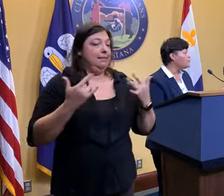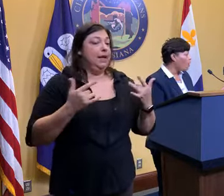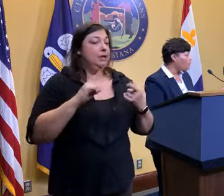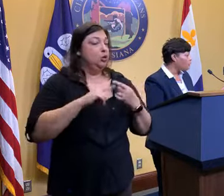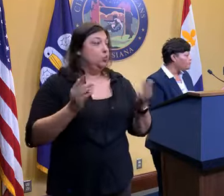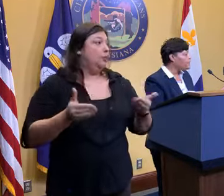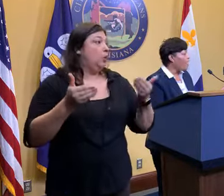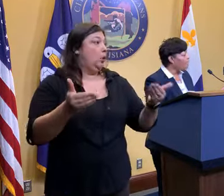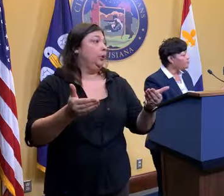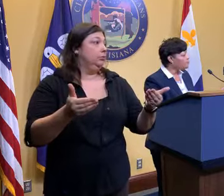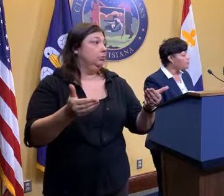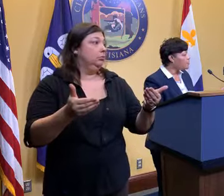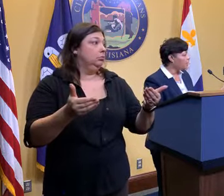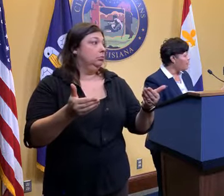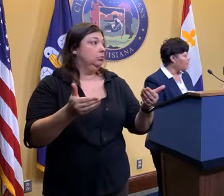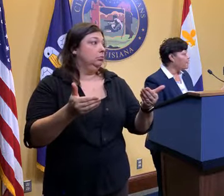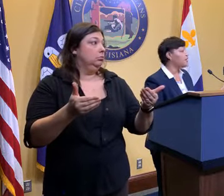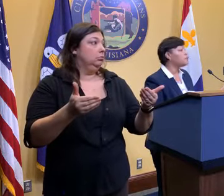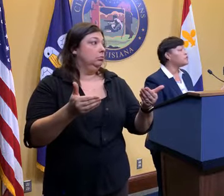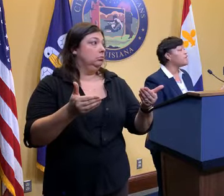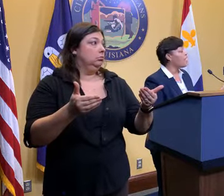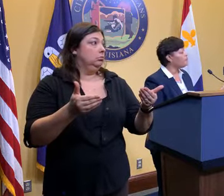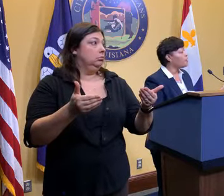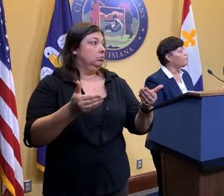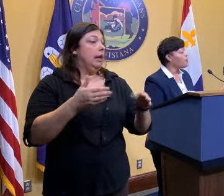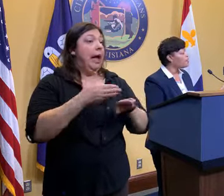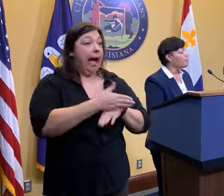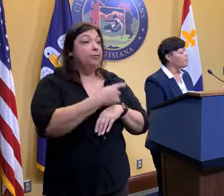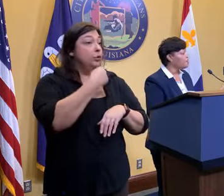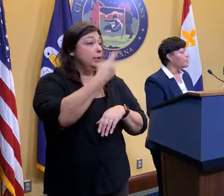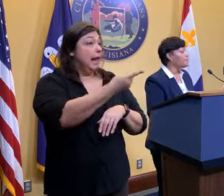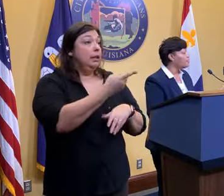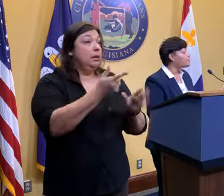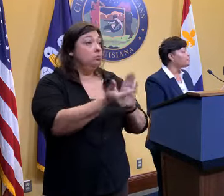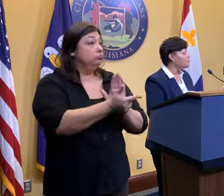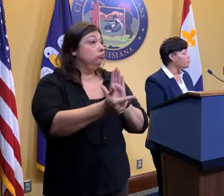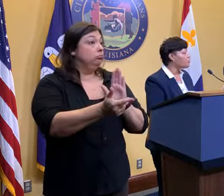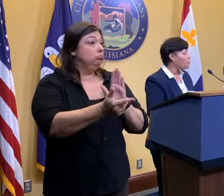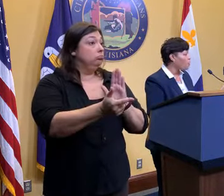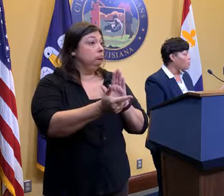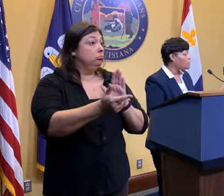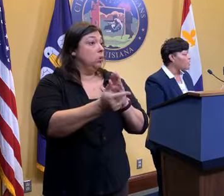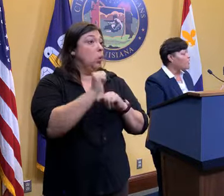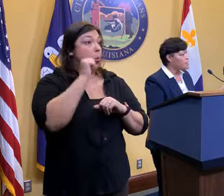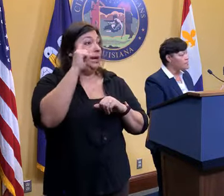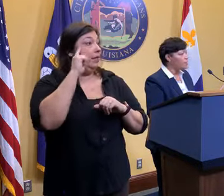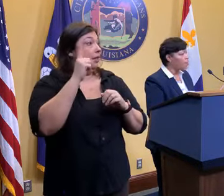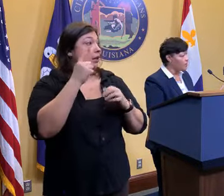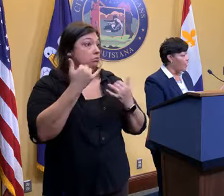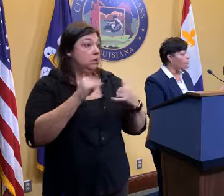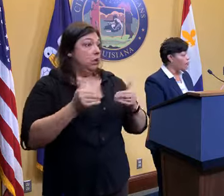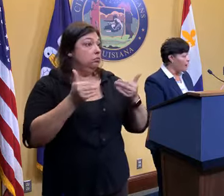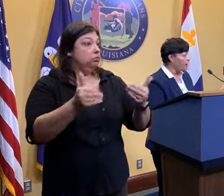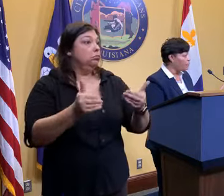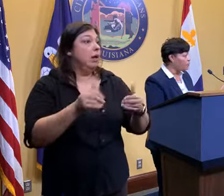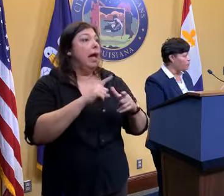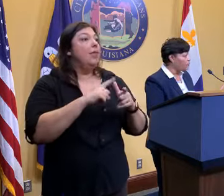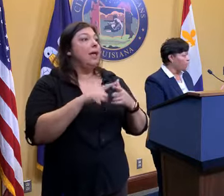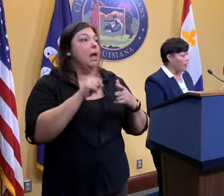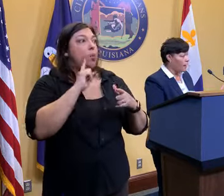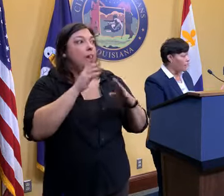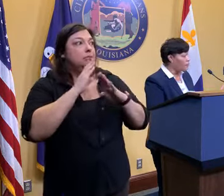move forward after indicating that it would not be a permitted event in the city of New Orleans. It then went